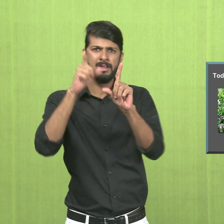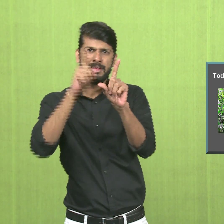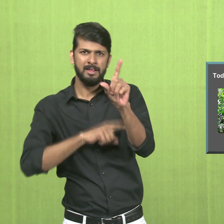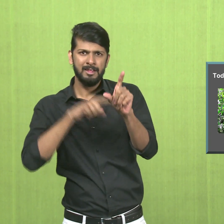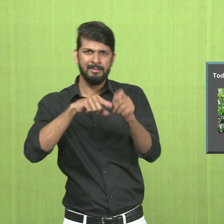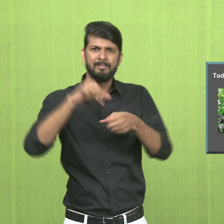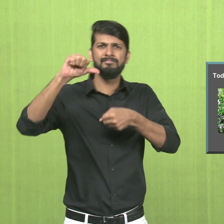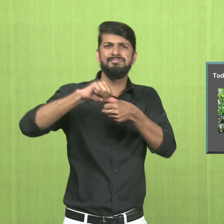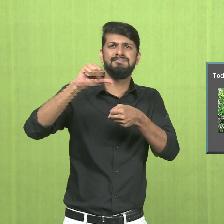Toddy